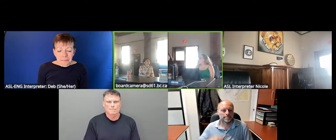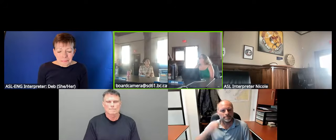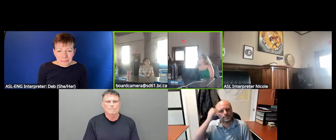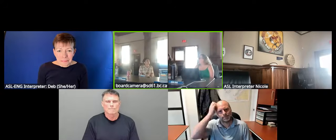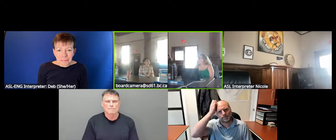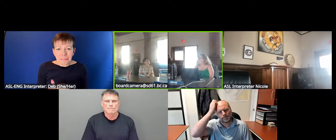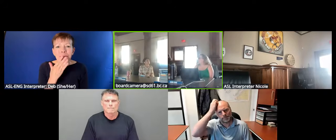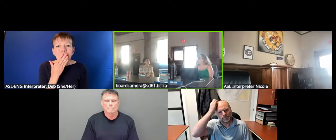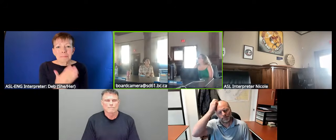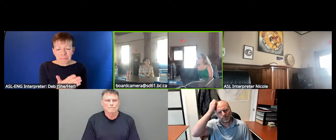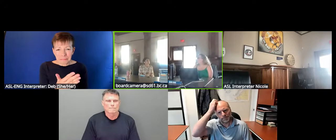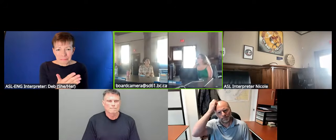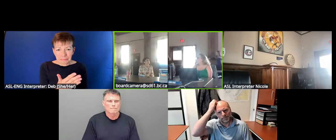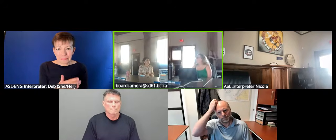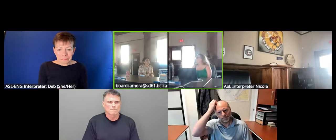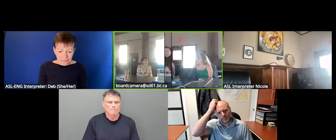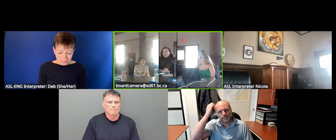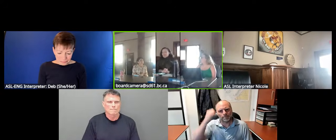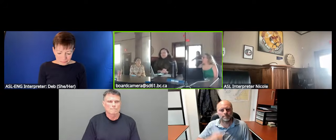Thank you very much.